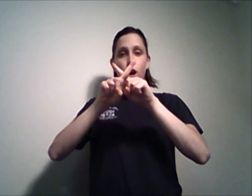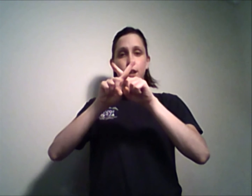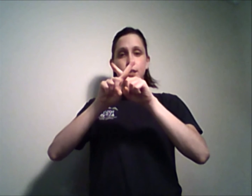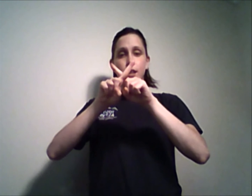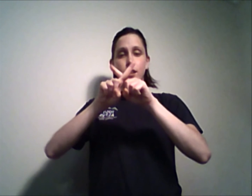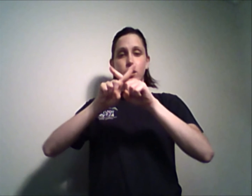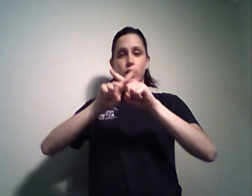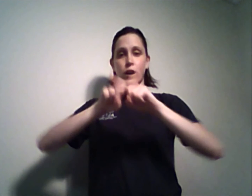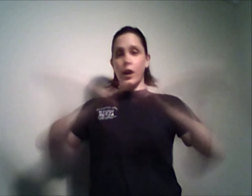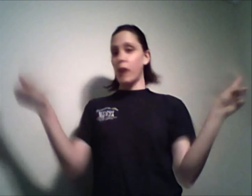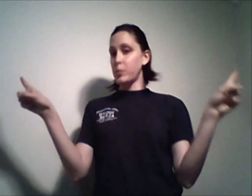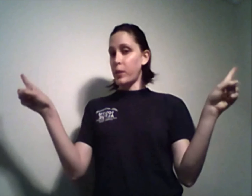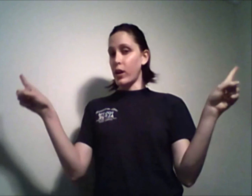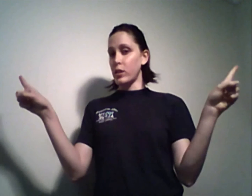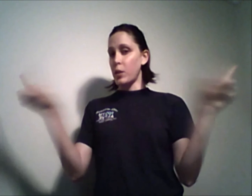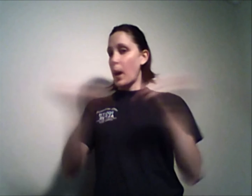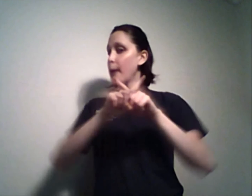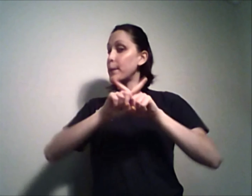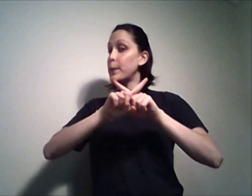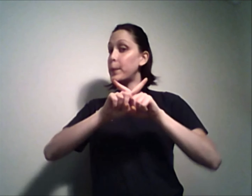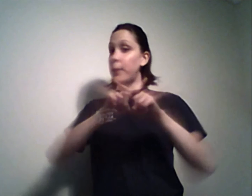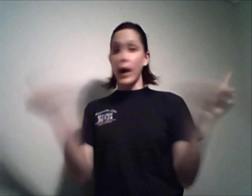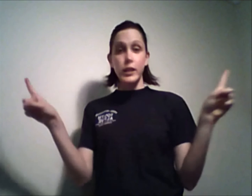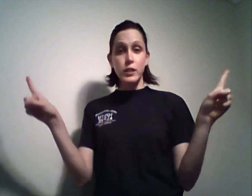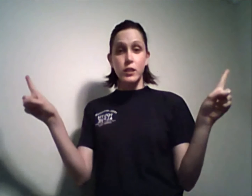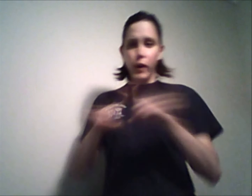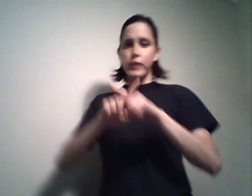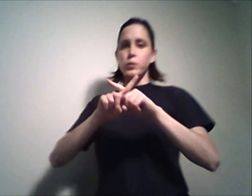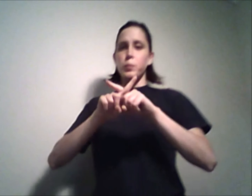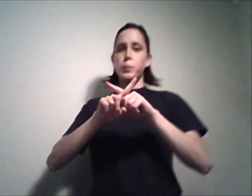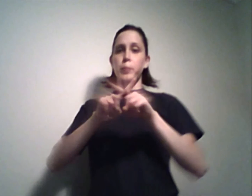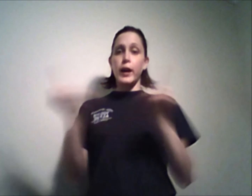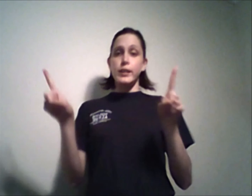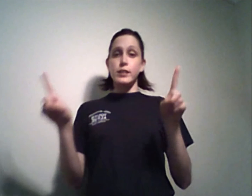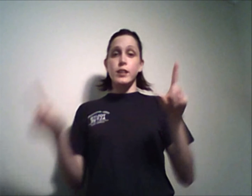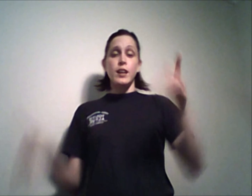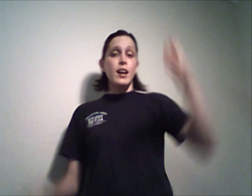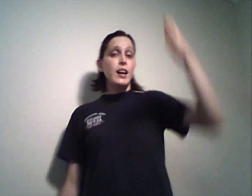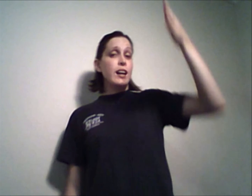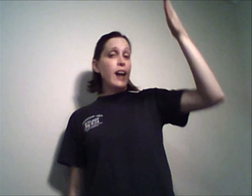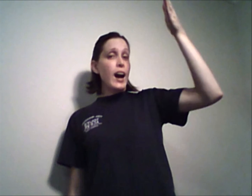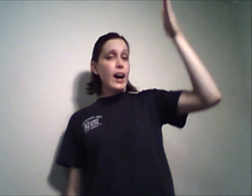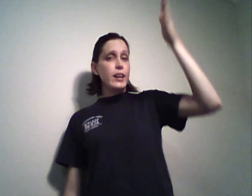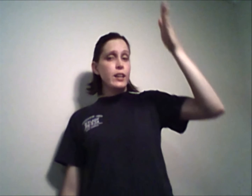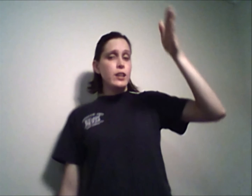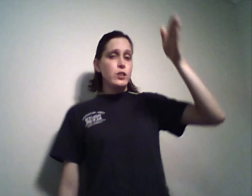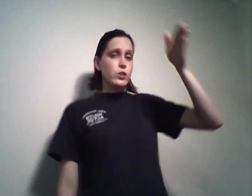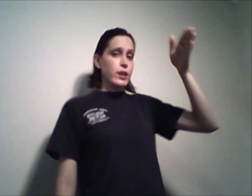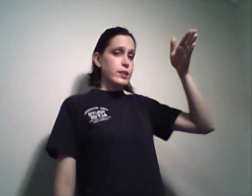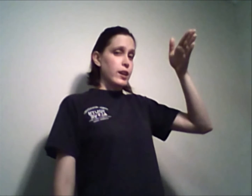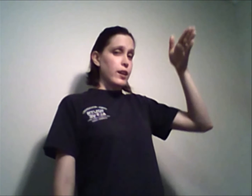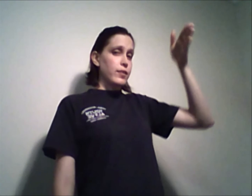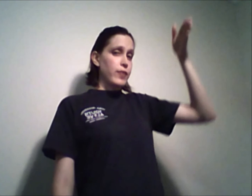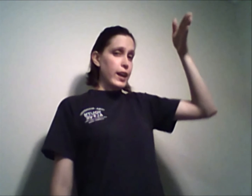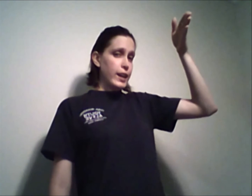cross, and they're going to come apart. But, okay, so but, God, so that's a flat